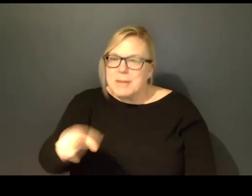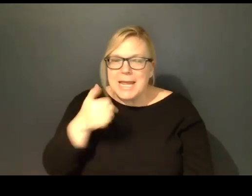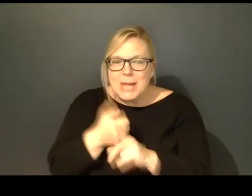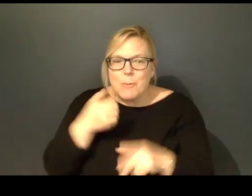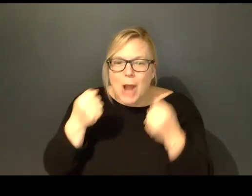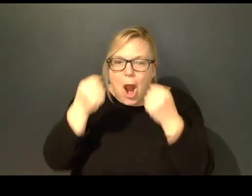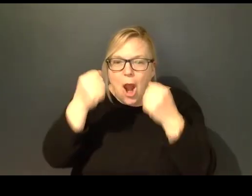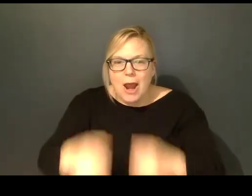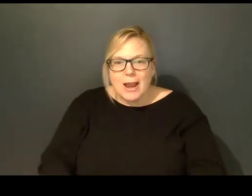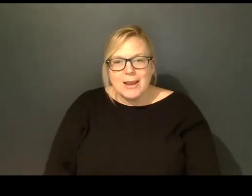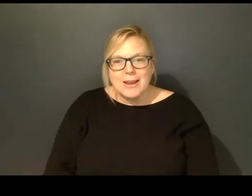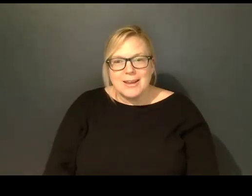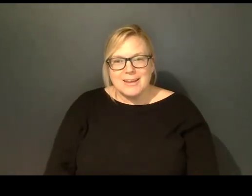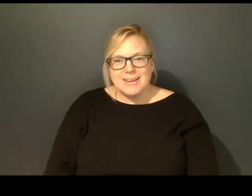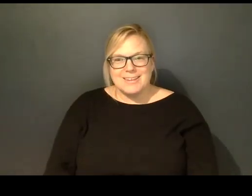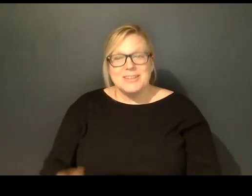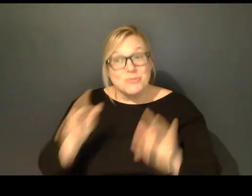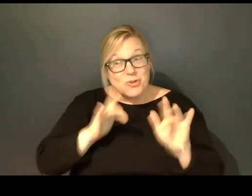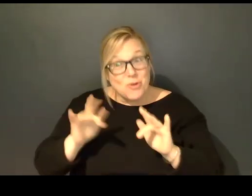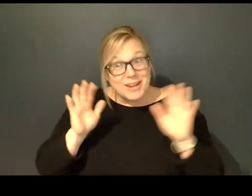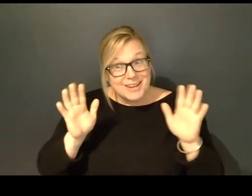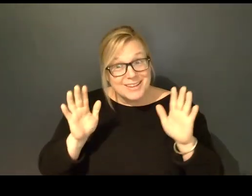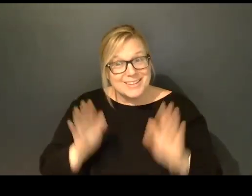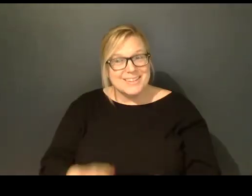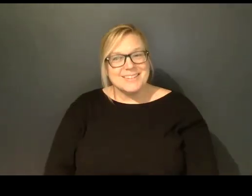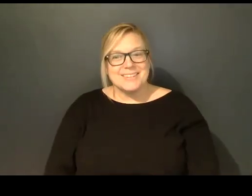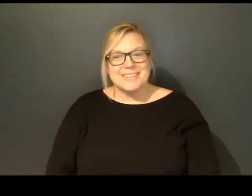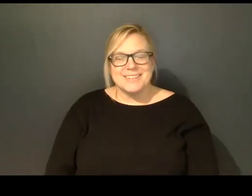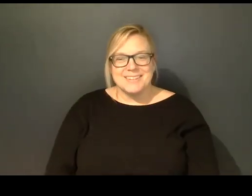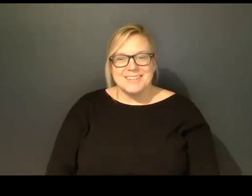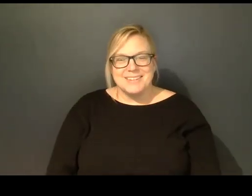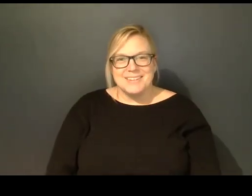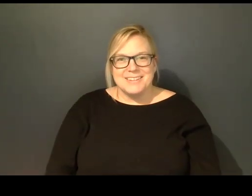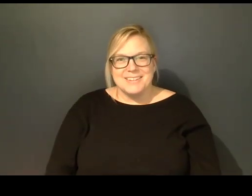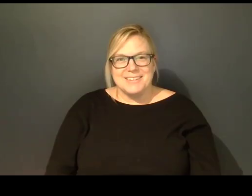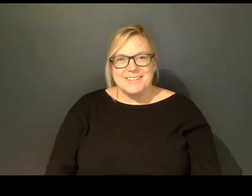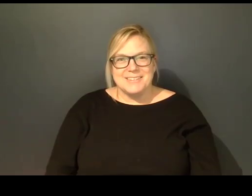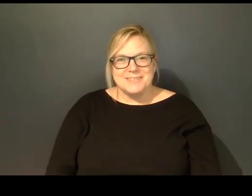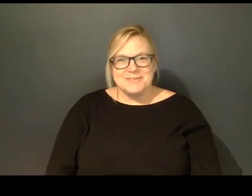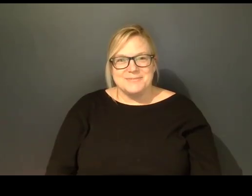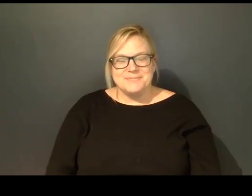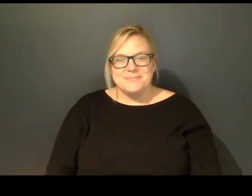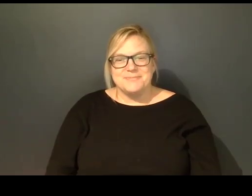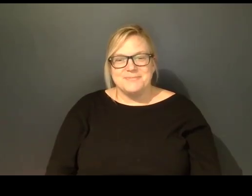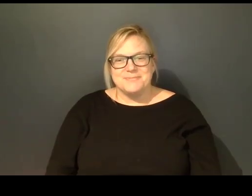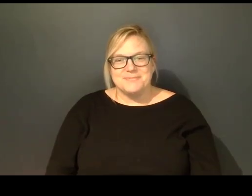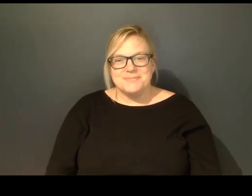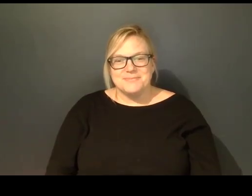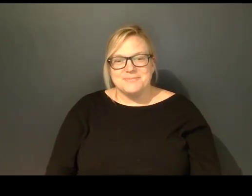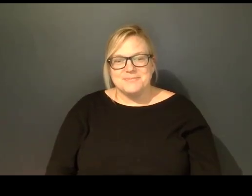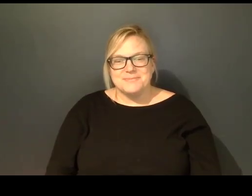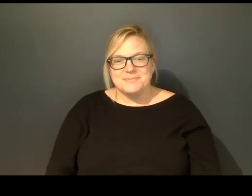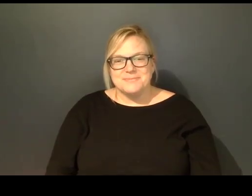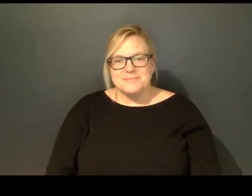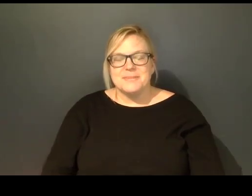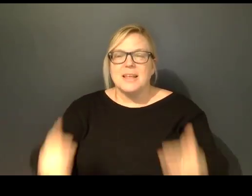said Milana that time. It is recorded, so post this within 24 hours. That's why I say Ms. Khazanavicius. Have a great Easier, afternoon. yes. Thank